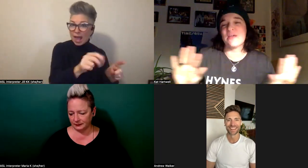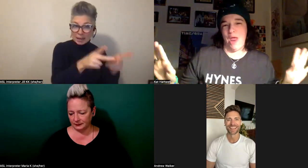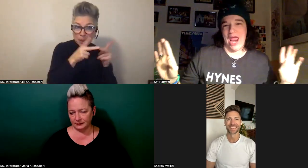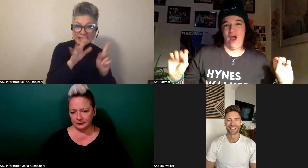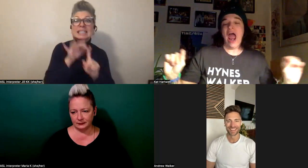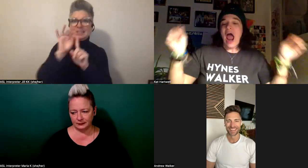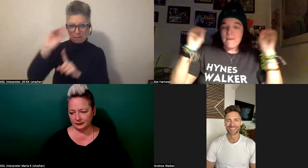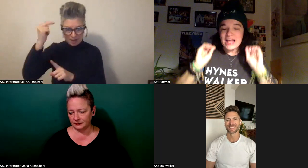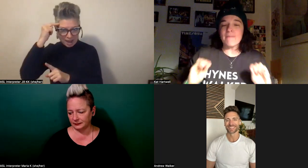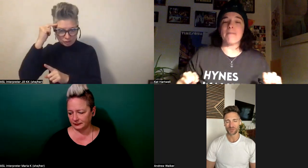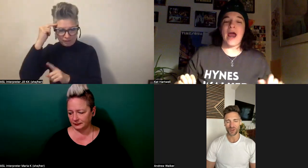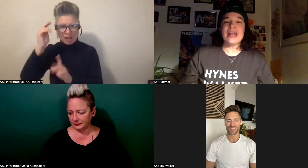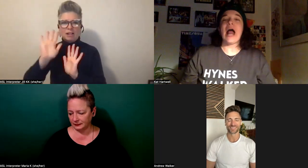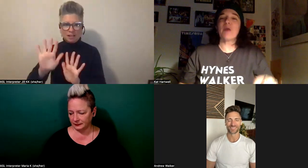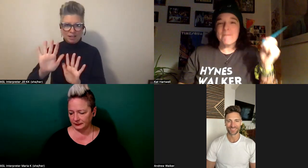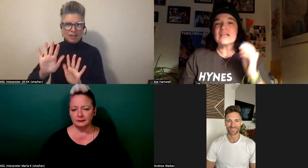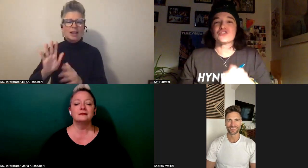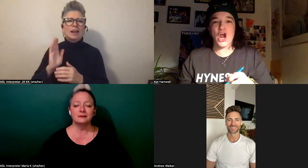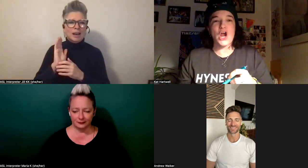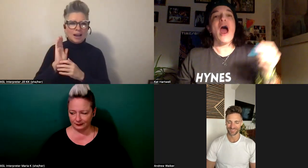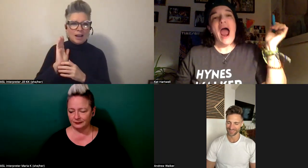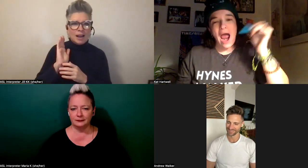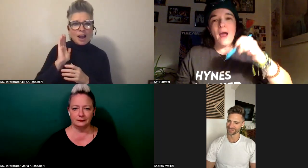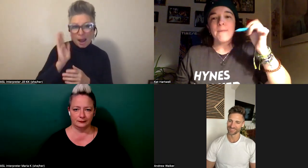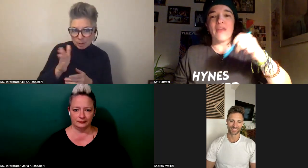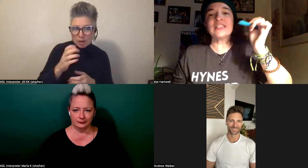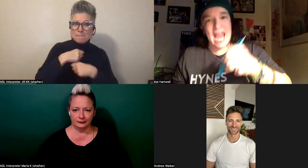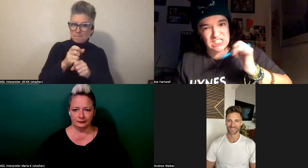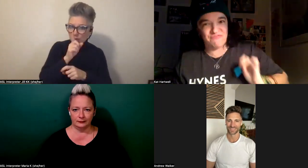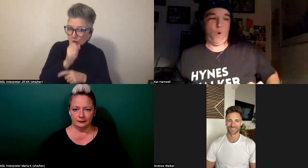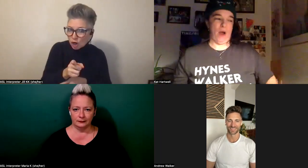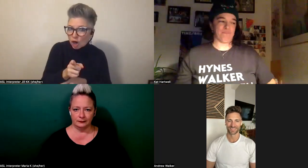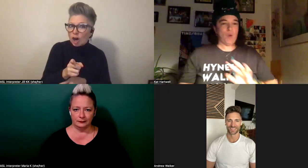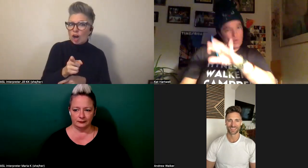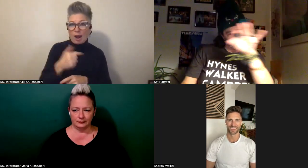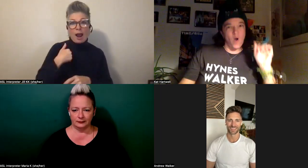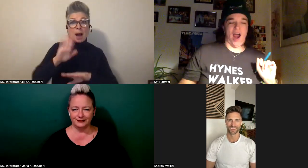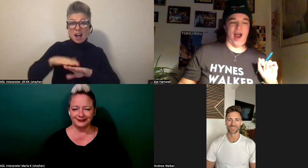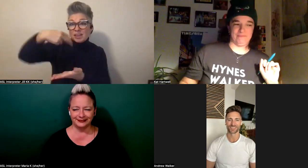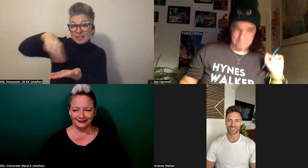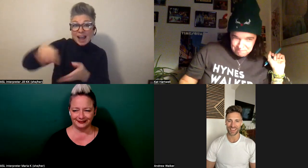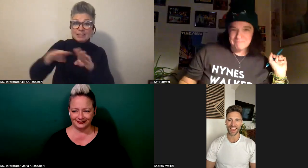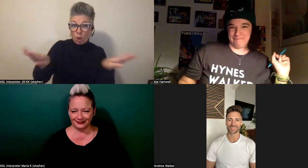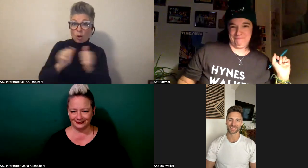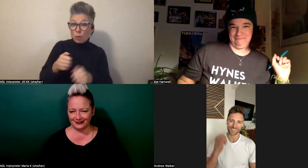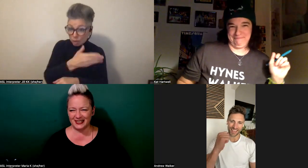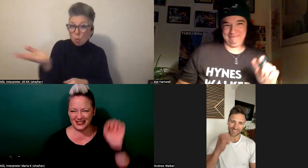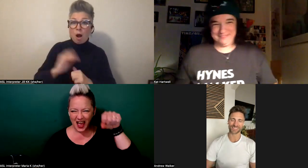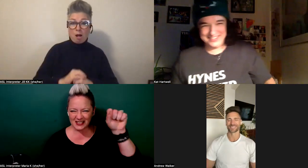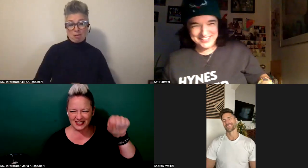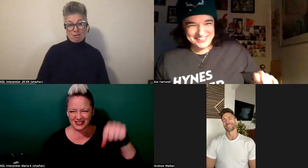go anywhere. I'm going to get my mic permission on the dance floor with Rob.